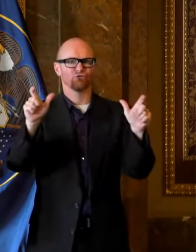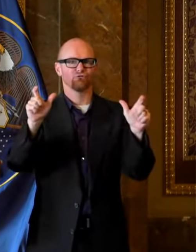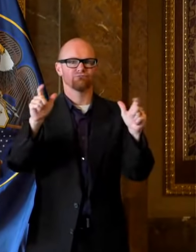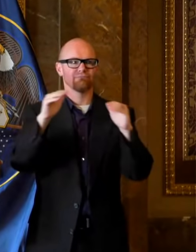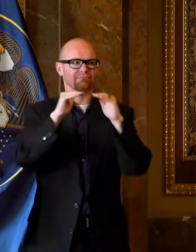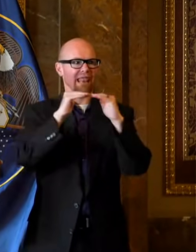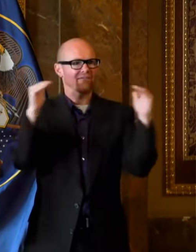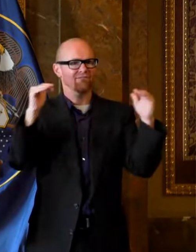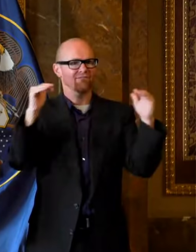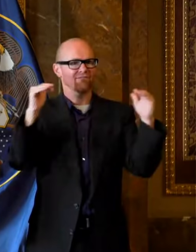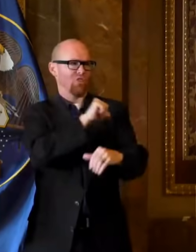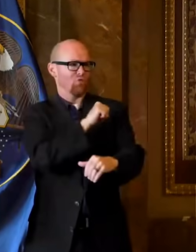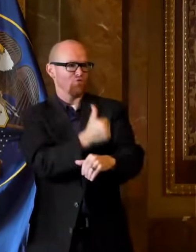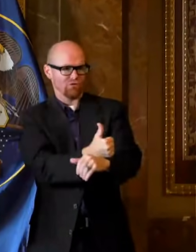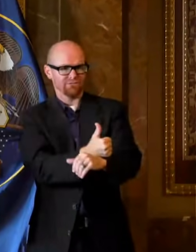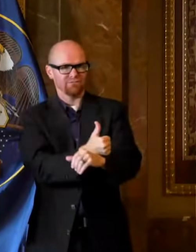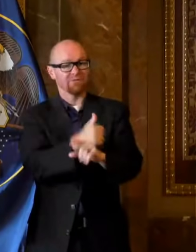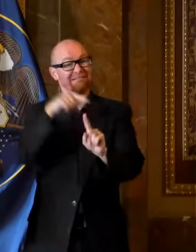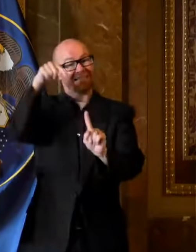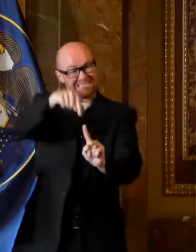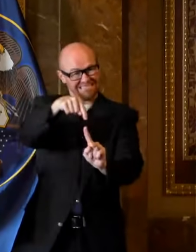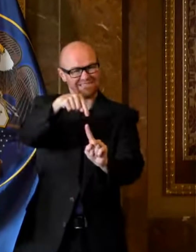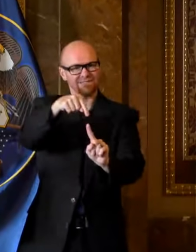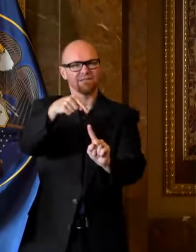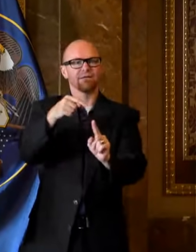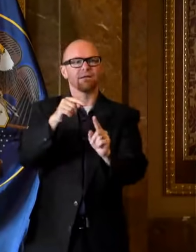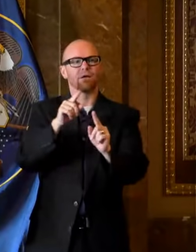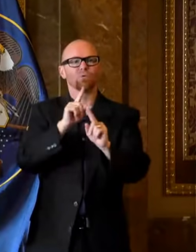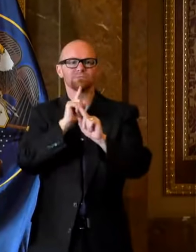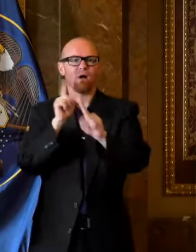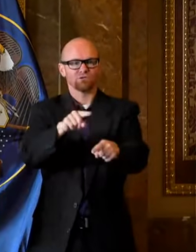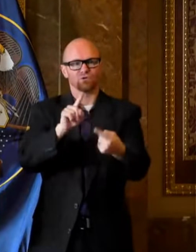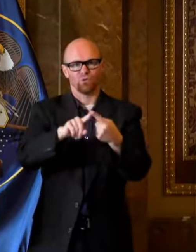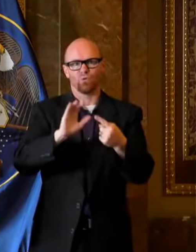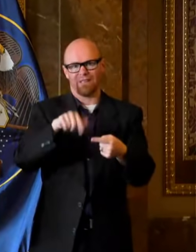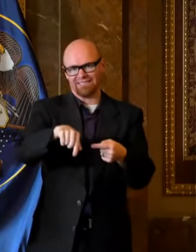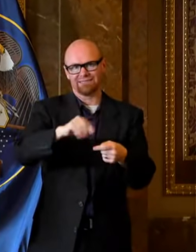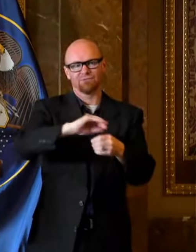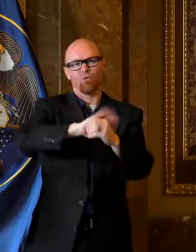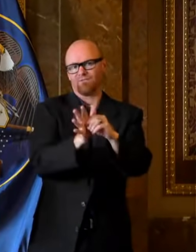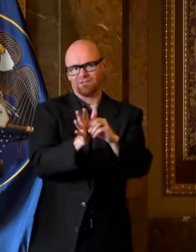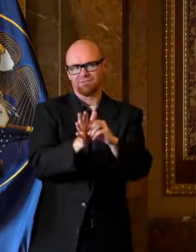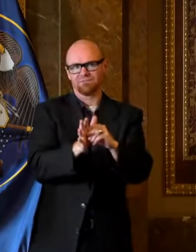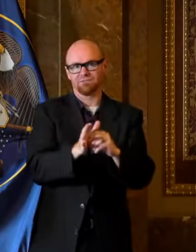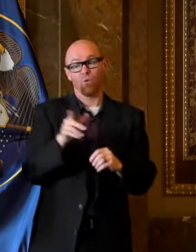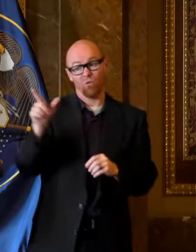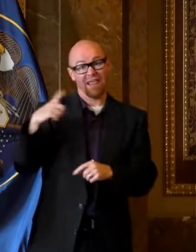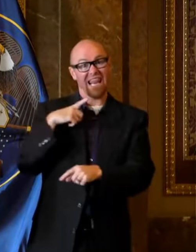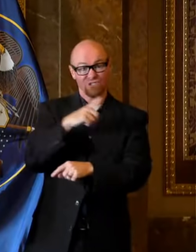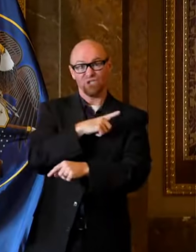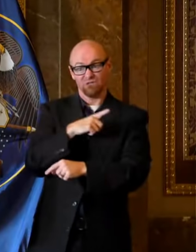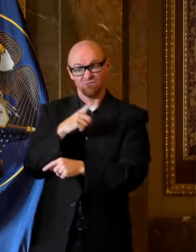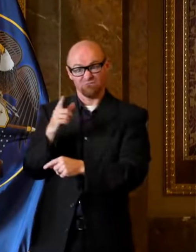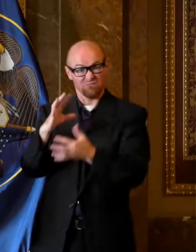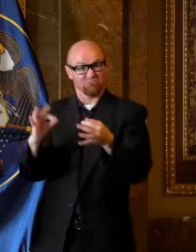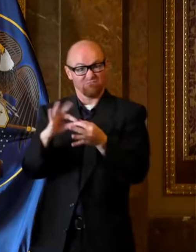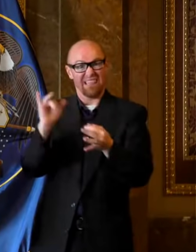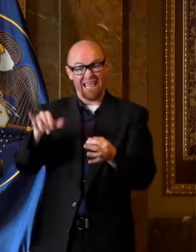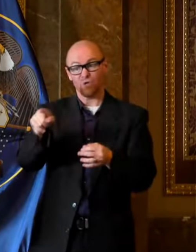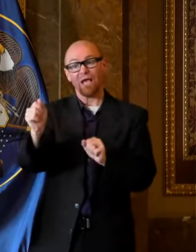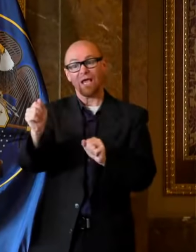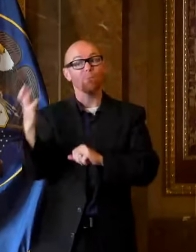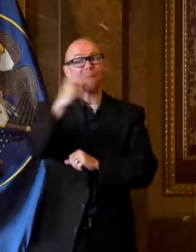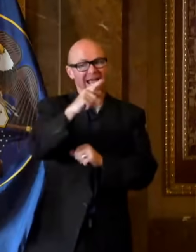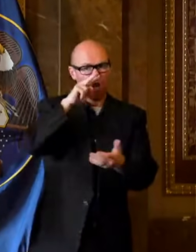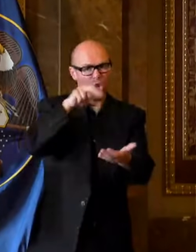level of authority over the pandemic response. We were assured, and you can go back and check the receipts on this